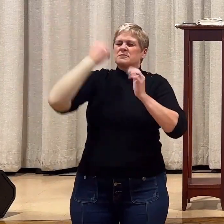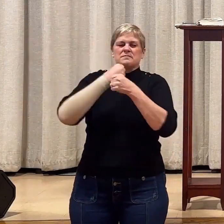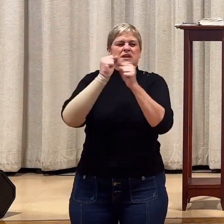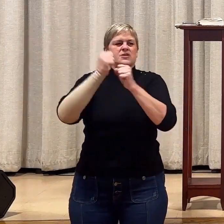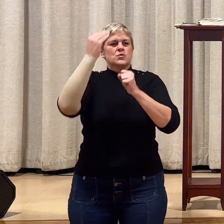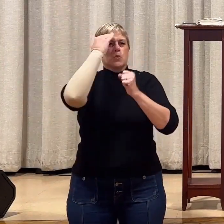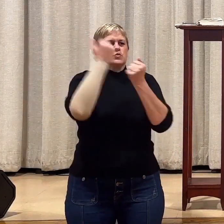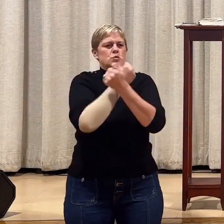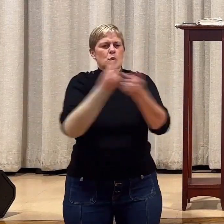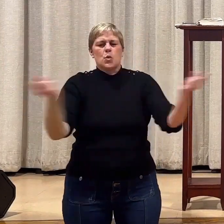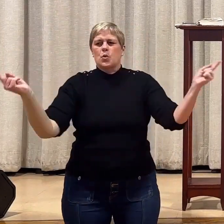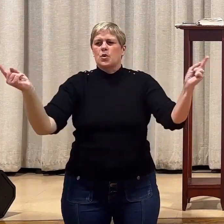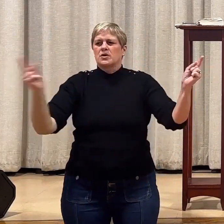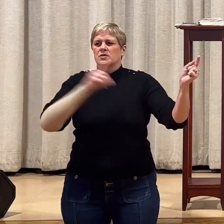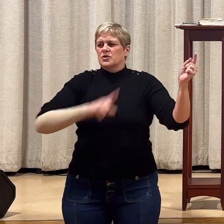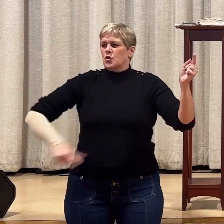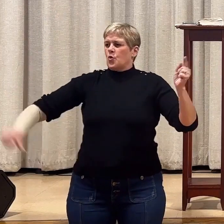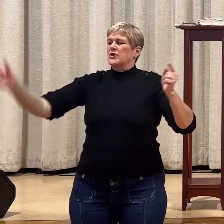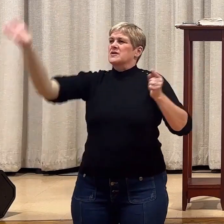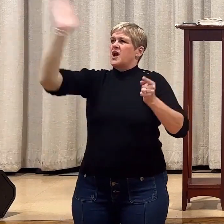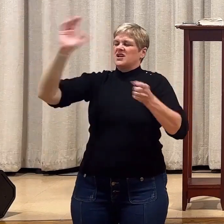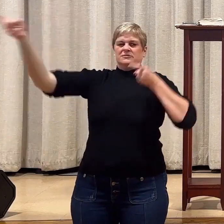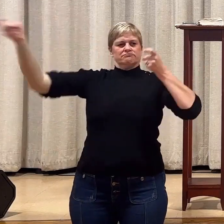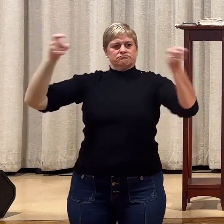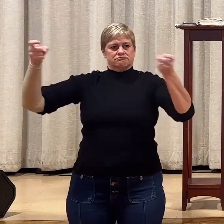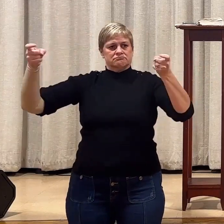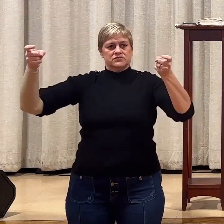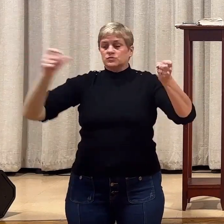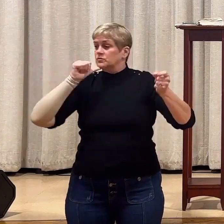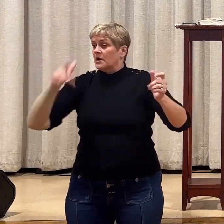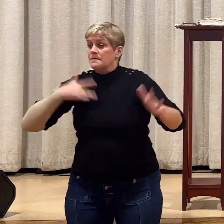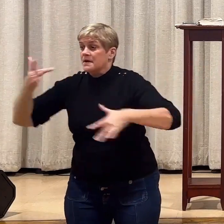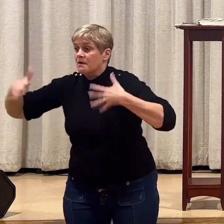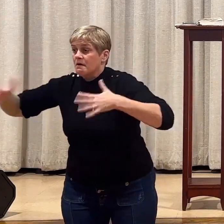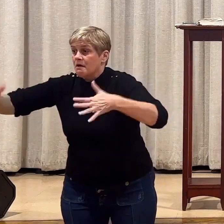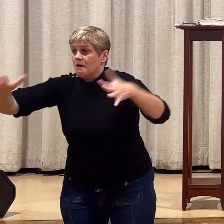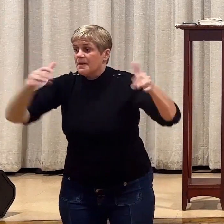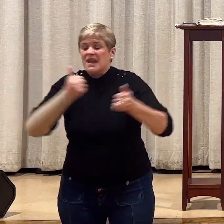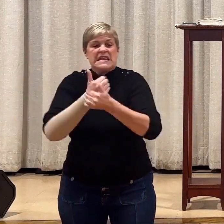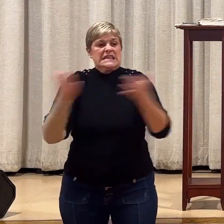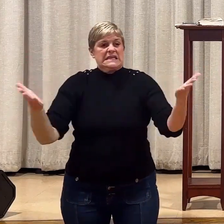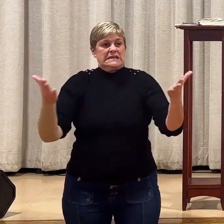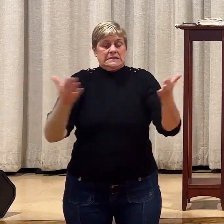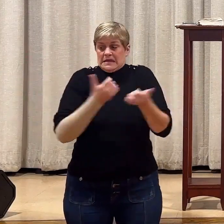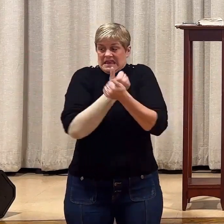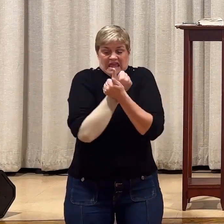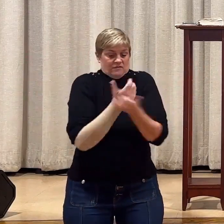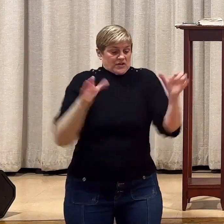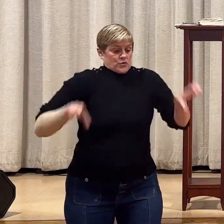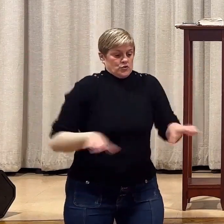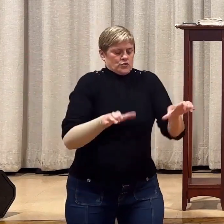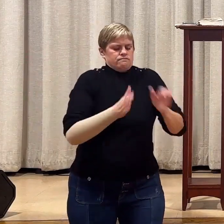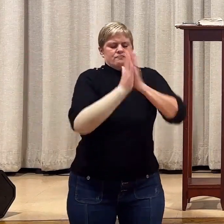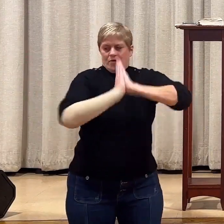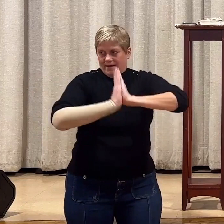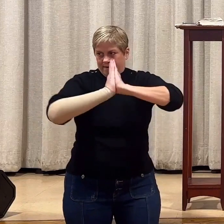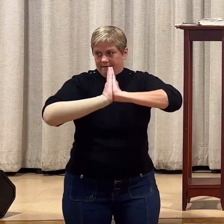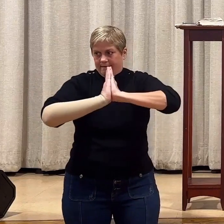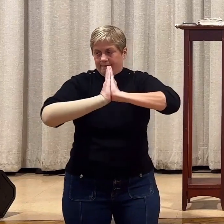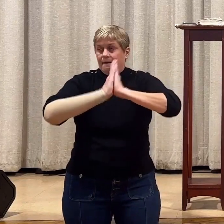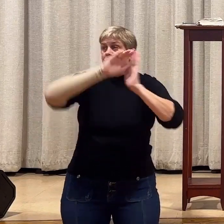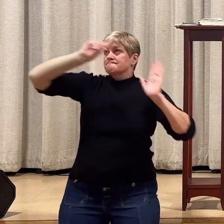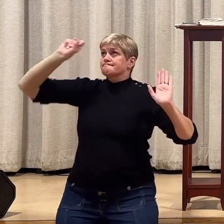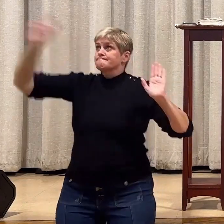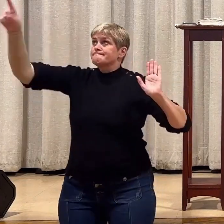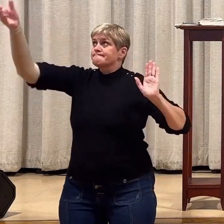everyone. The Lord is at hand. Do not be anxious about anything, but in everything, with prayer and petition,